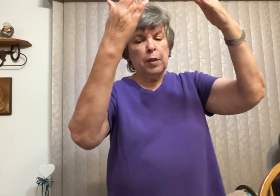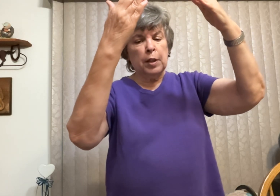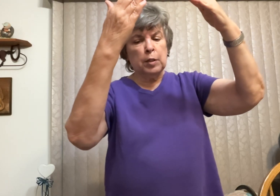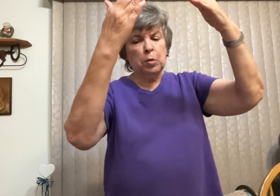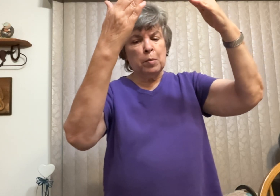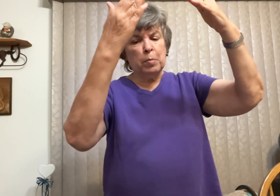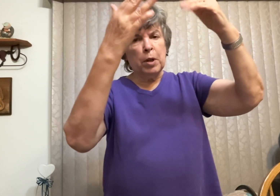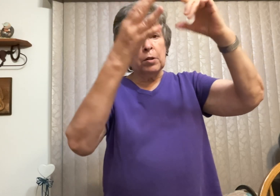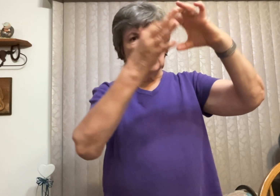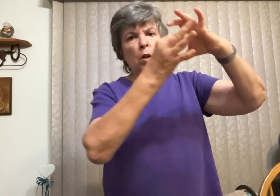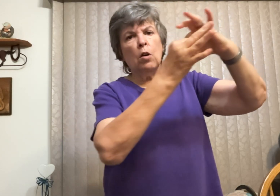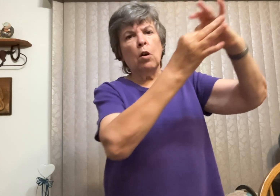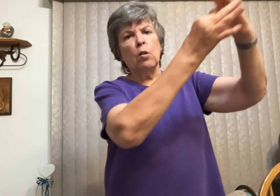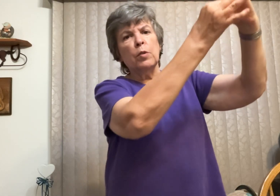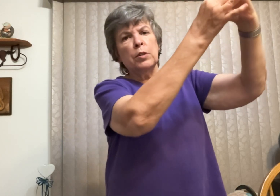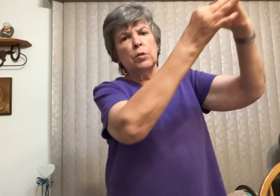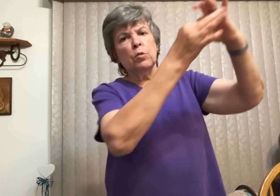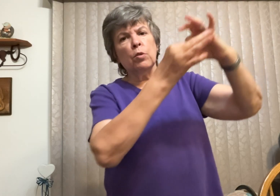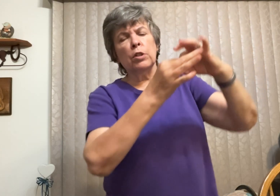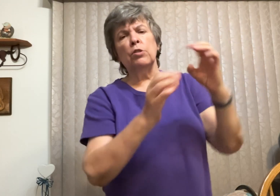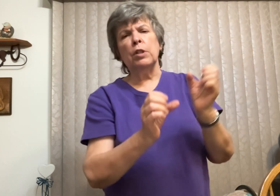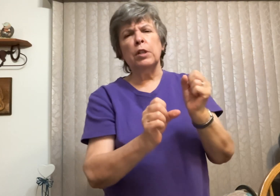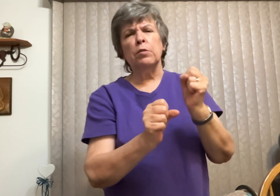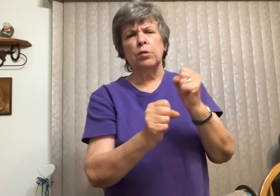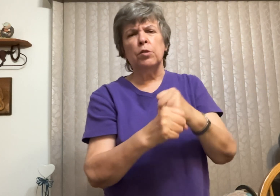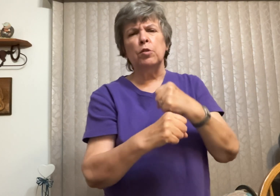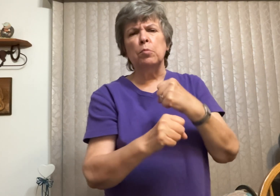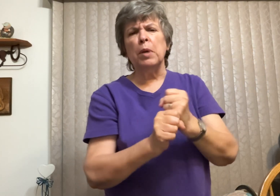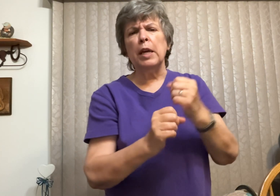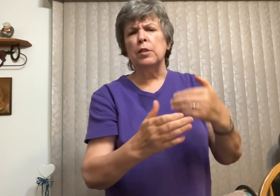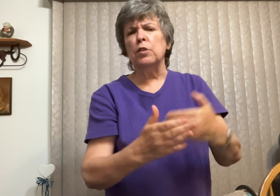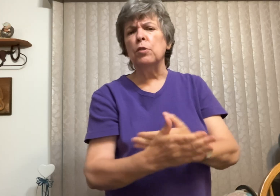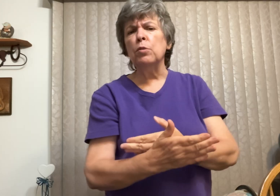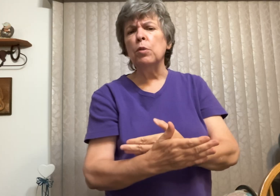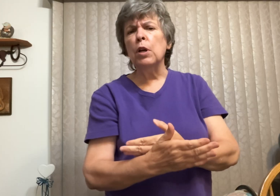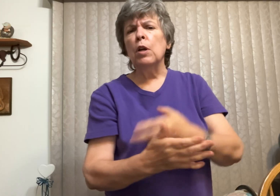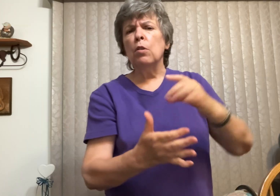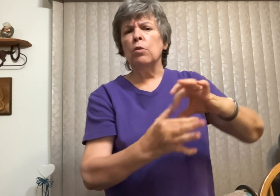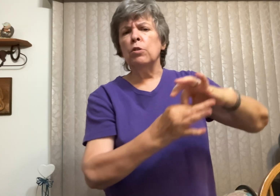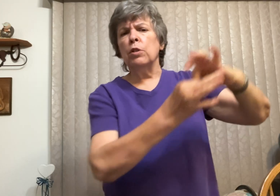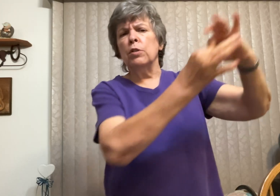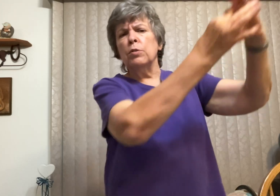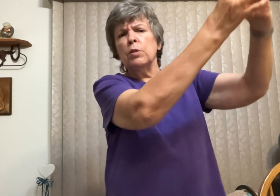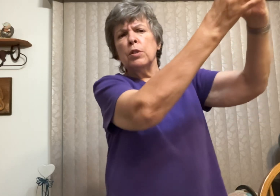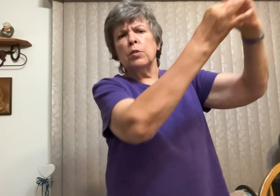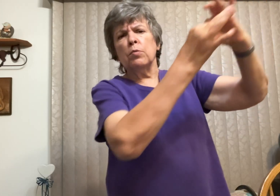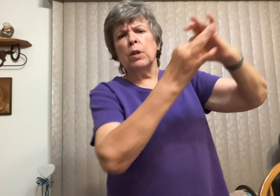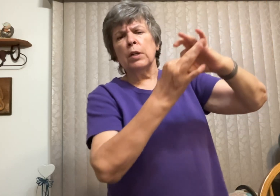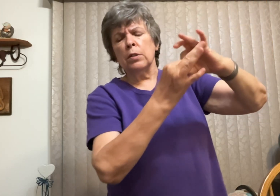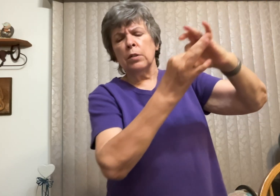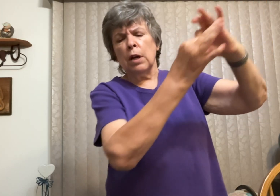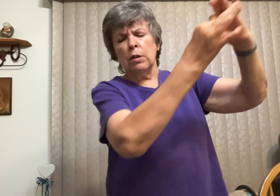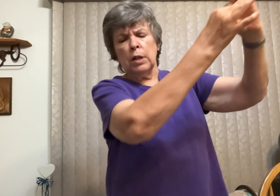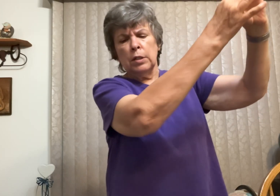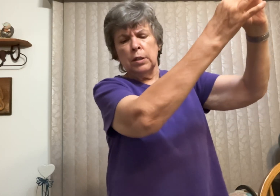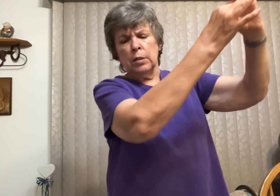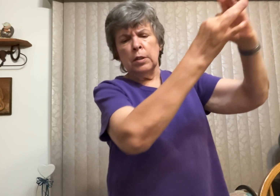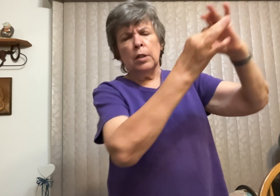that's probably better, are restored. And you could either do made new, or you can do this reconciled idea. I